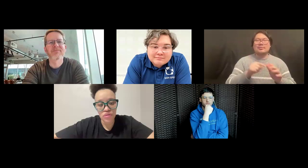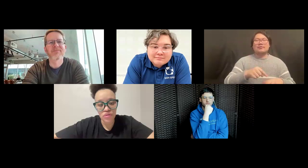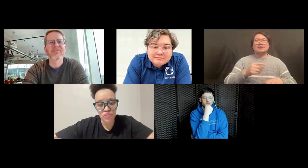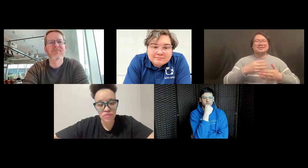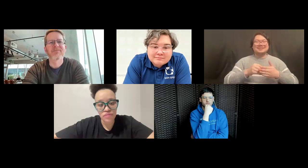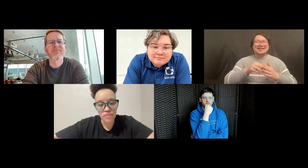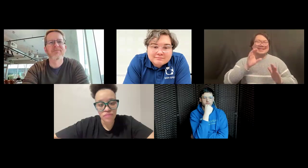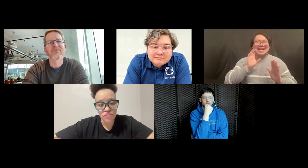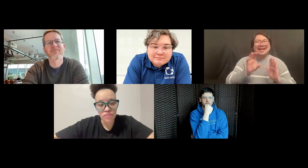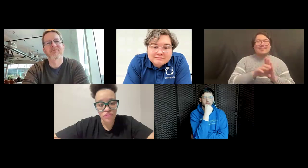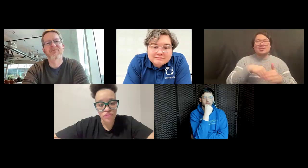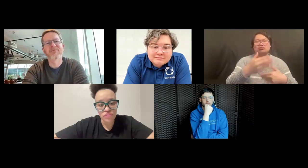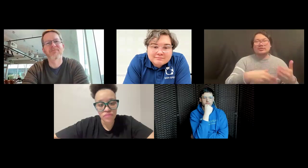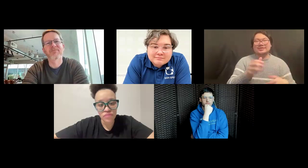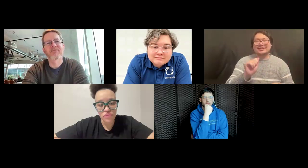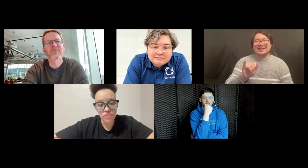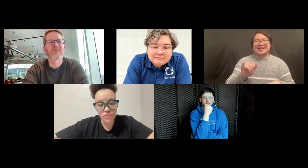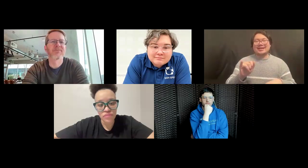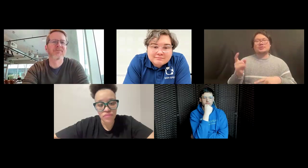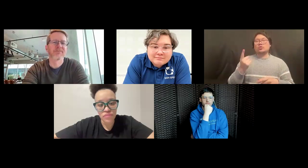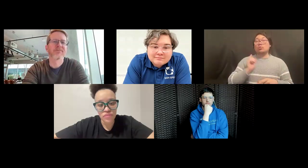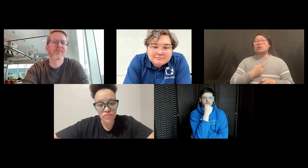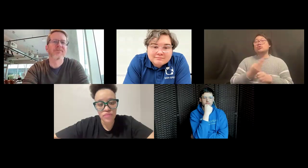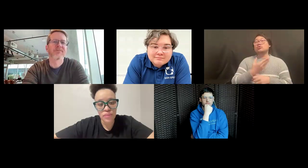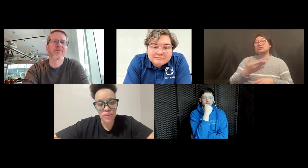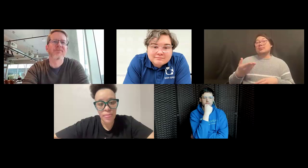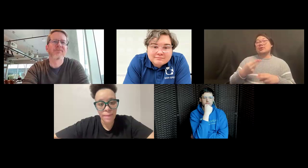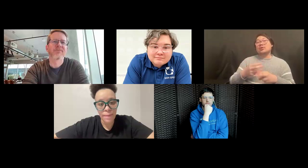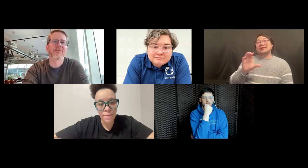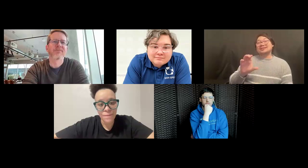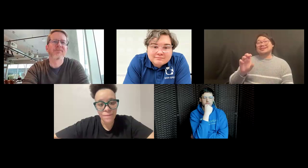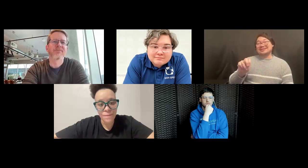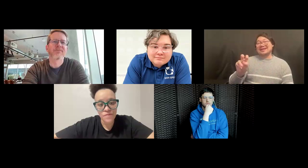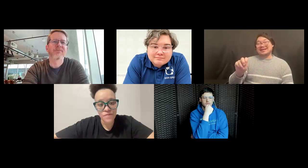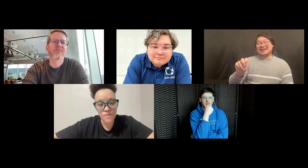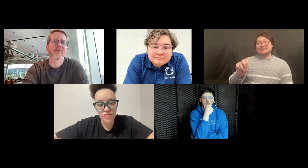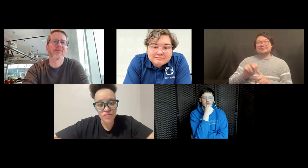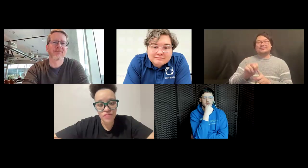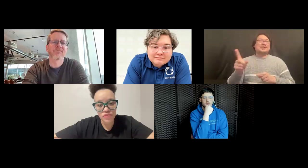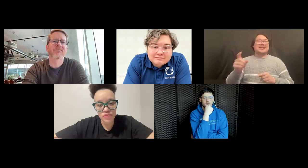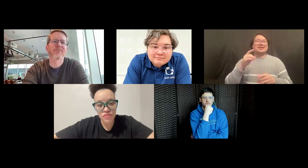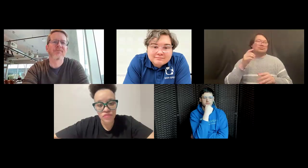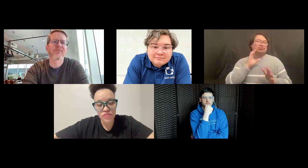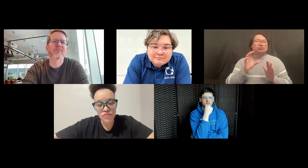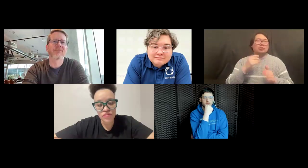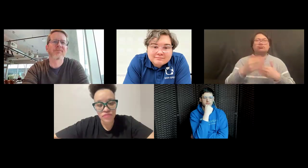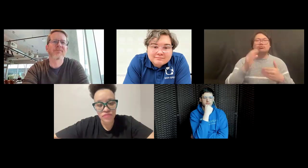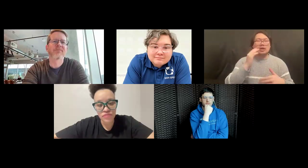example, a really good example for this is in like image processing. We use something called